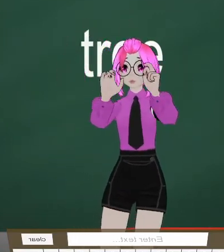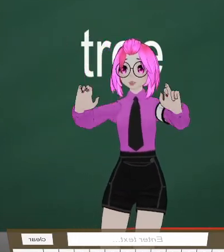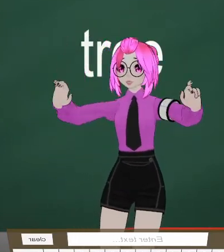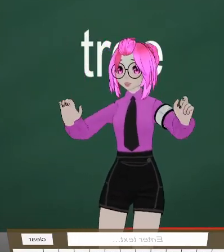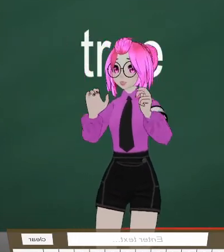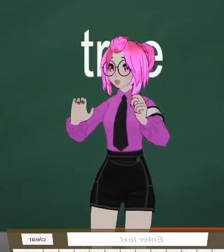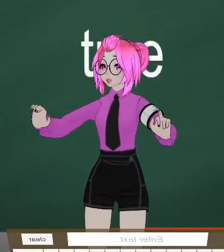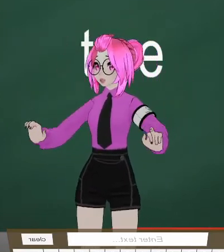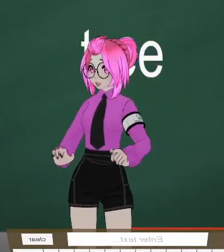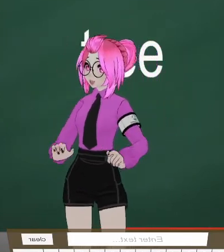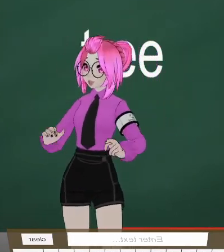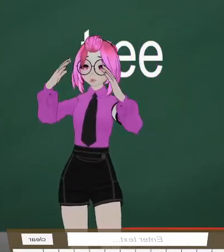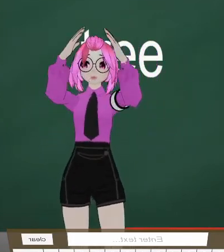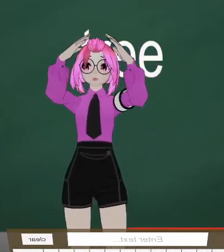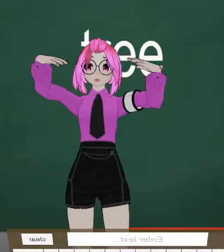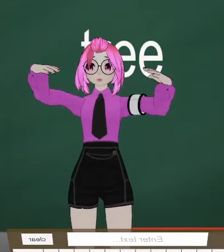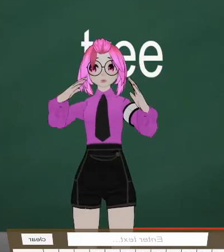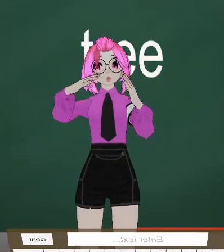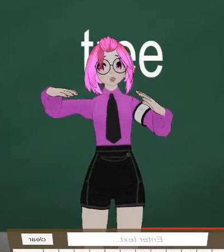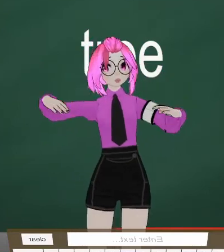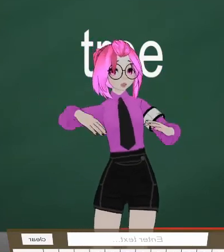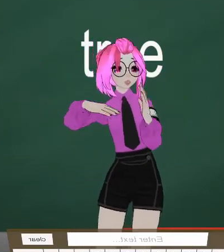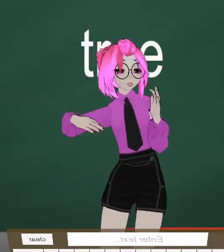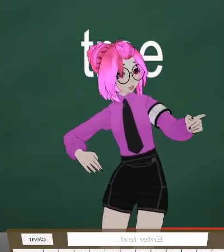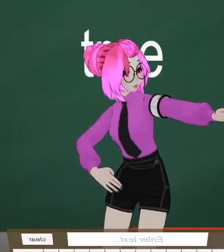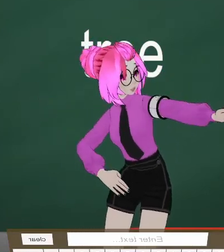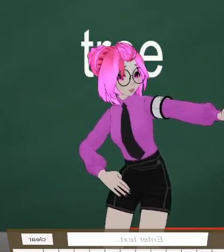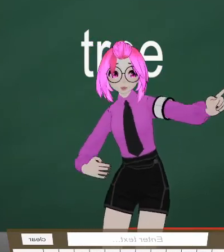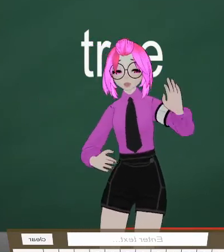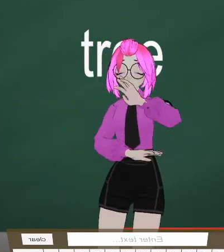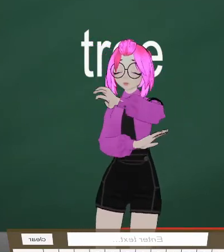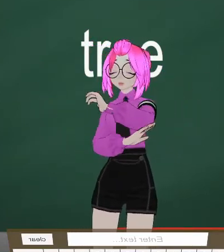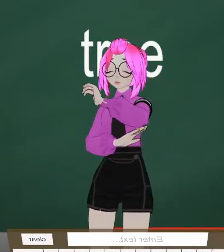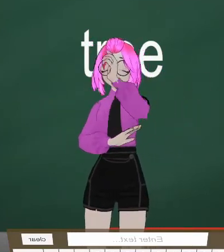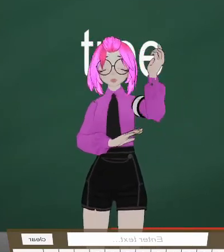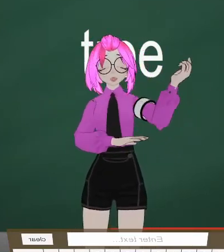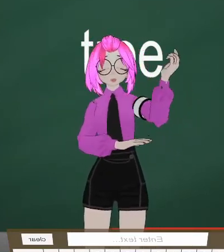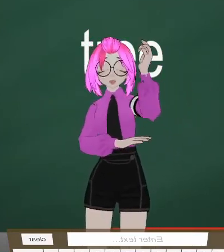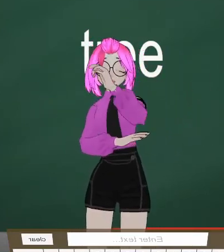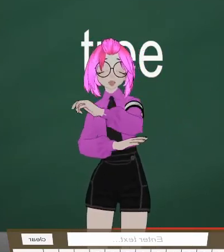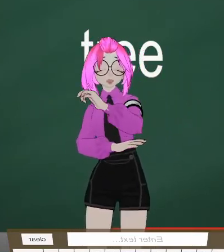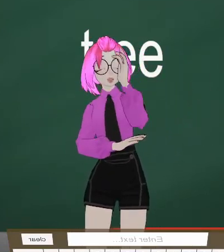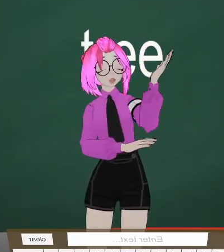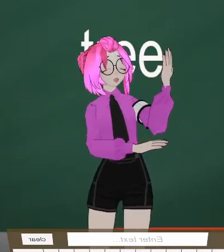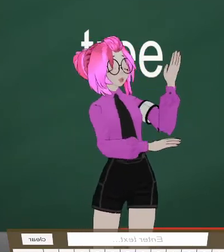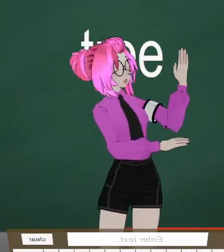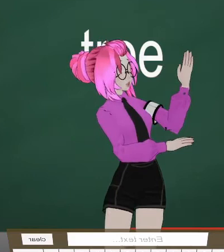christmas tree like that or christmas tree just like that so you get to decide which way you